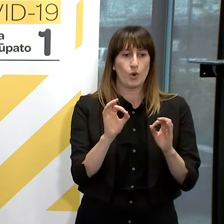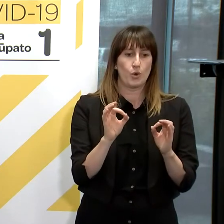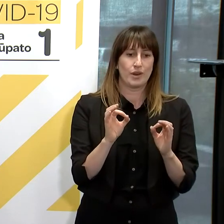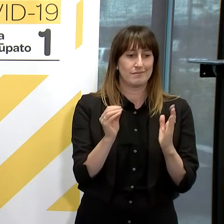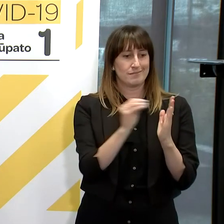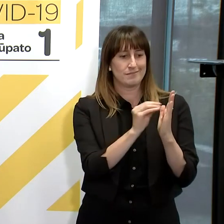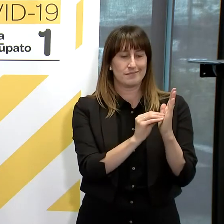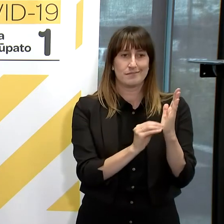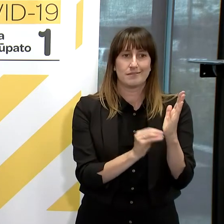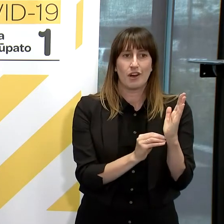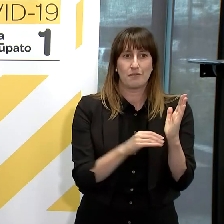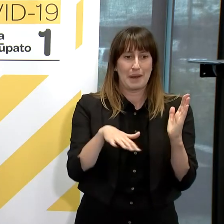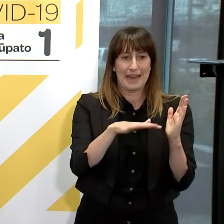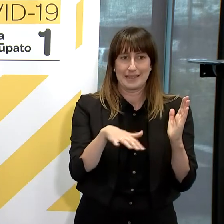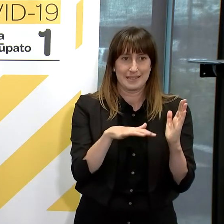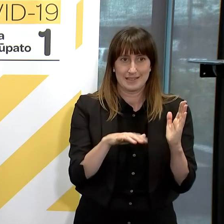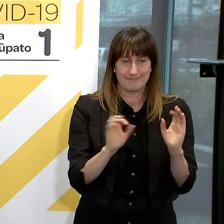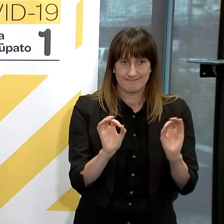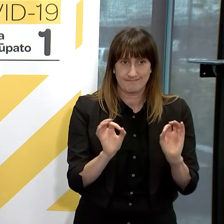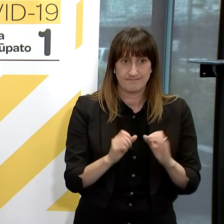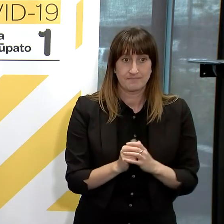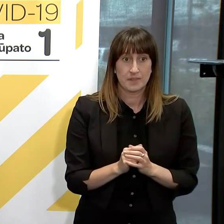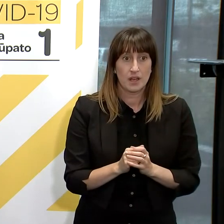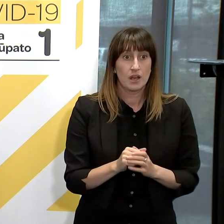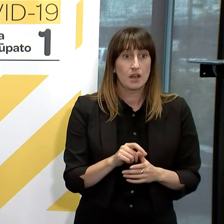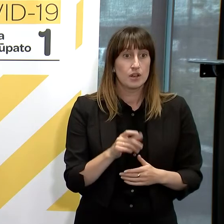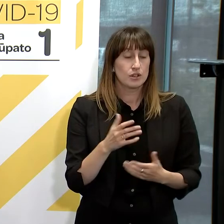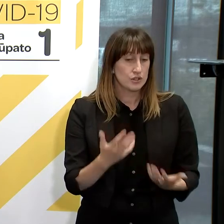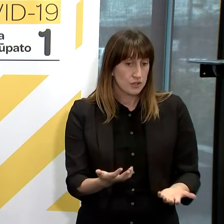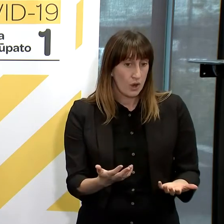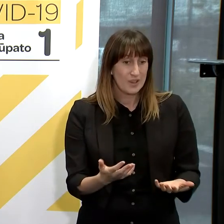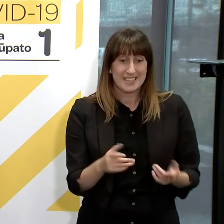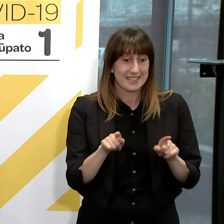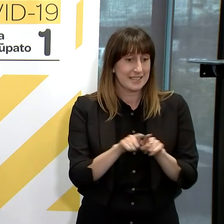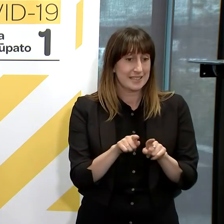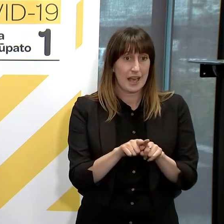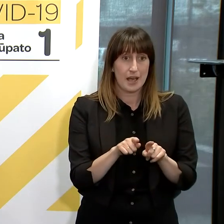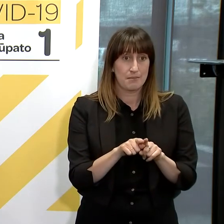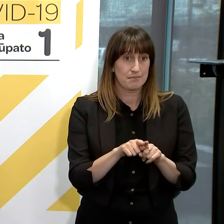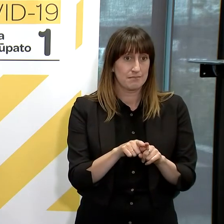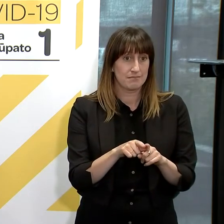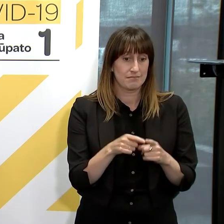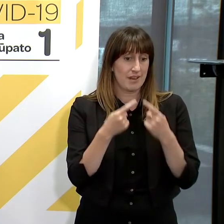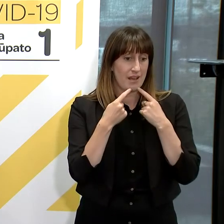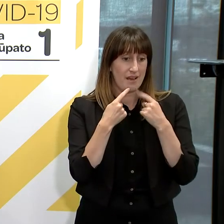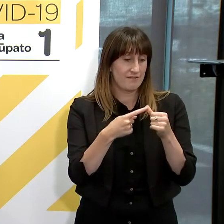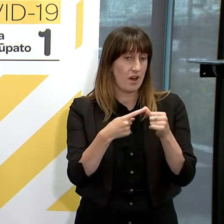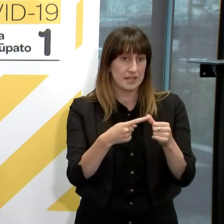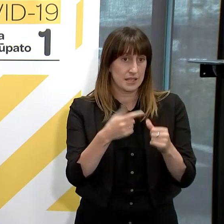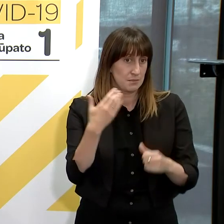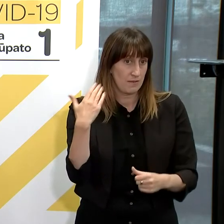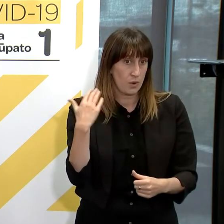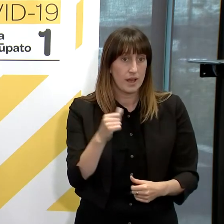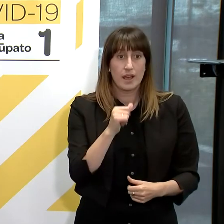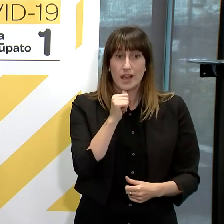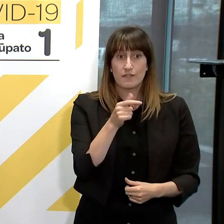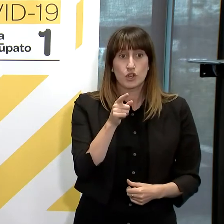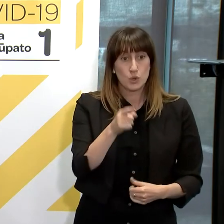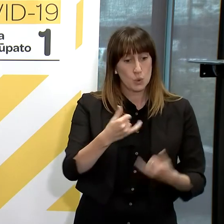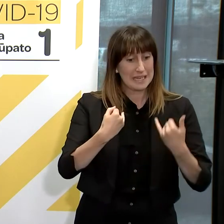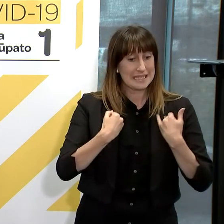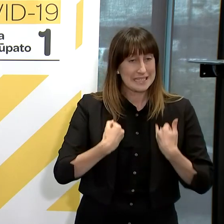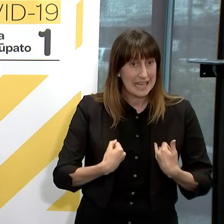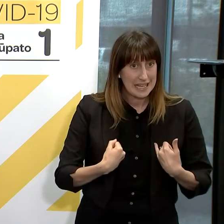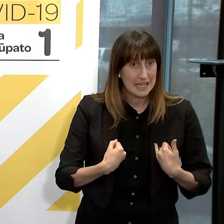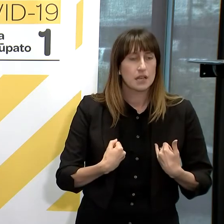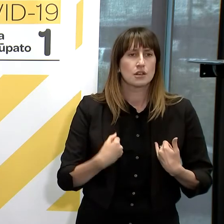only people who need to get tested are, as always, people who are symptomatic. This